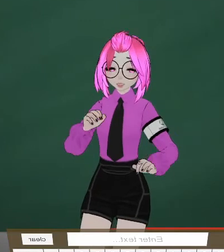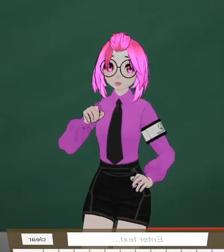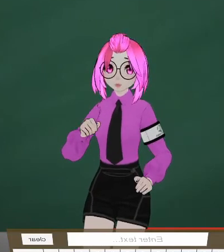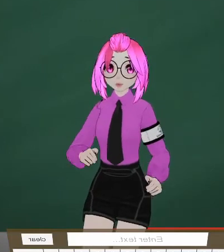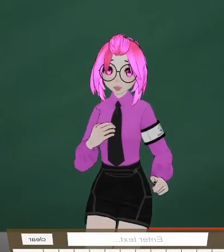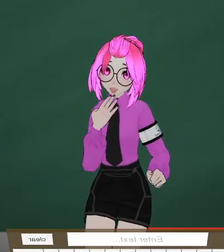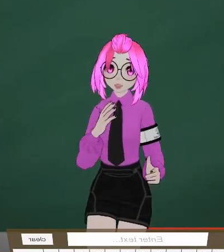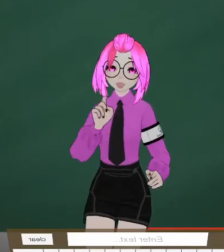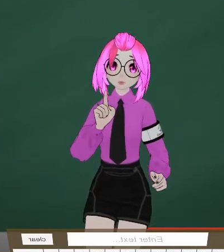yeah good question okay